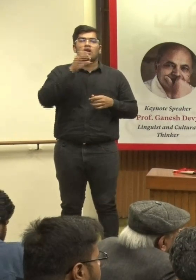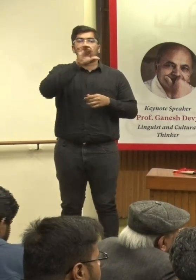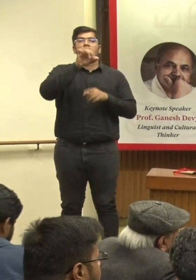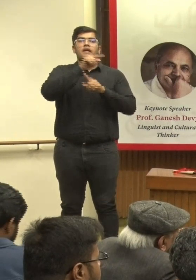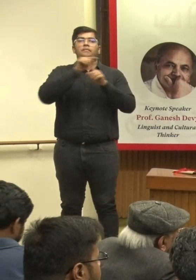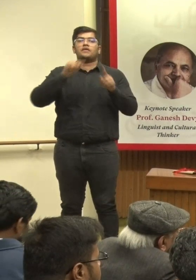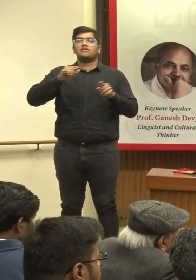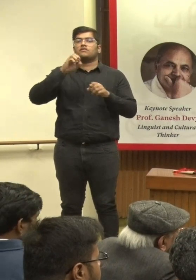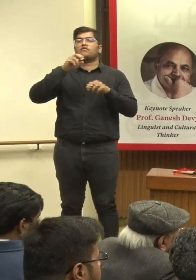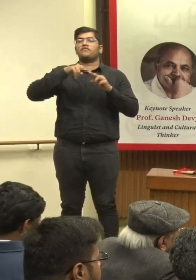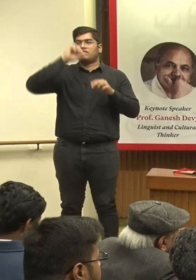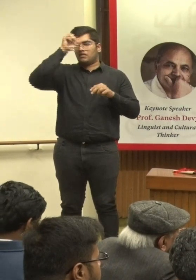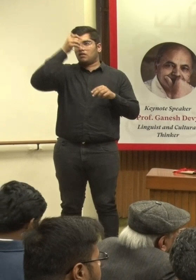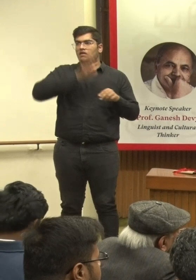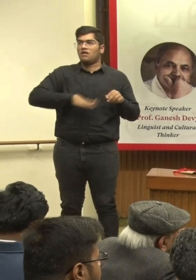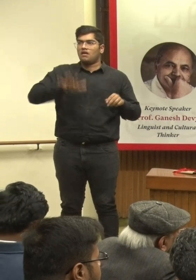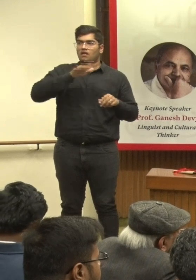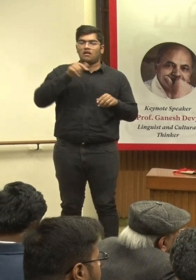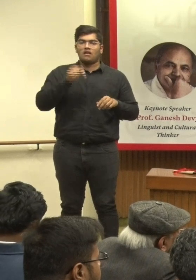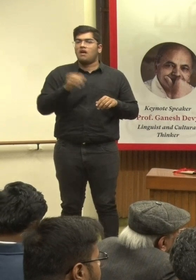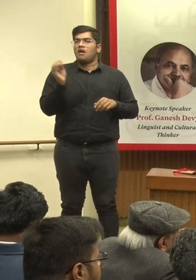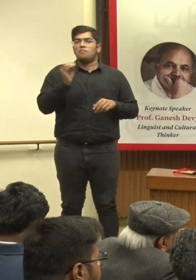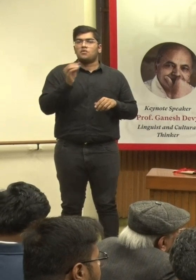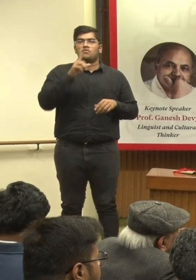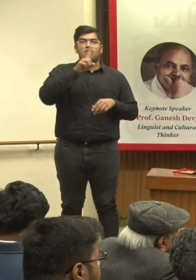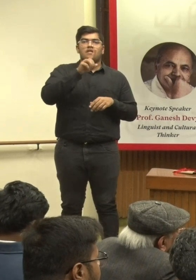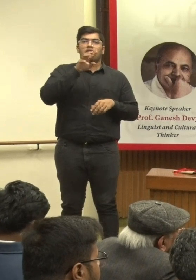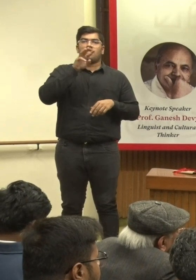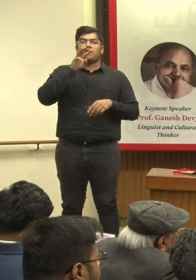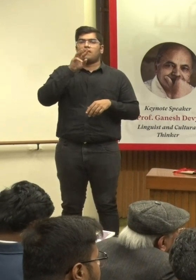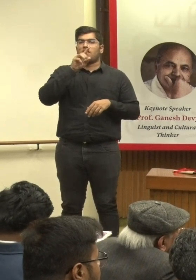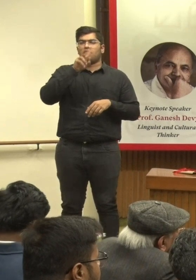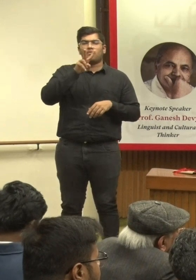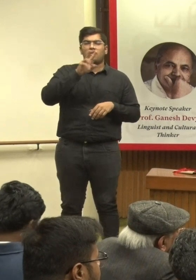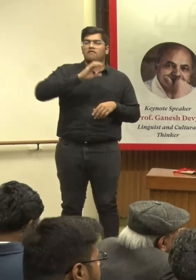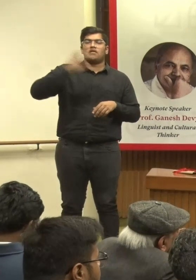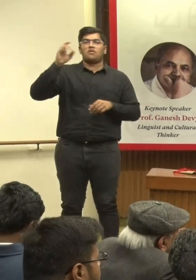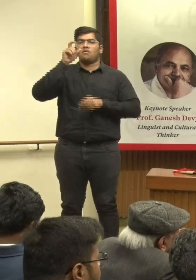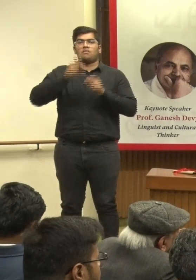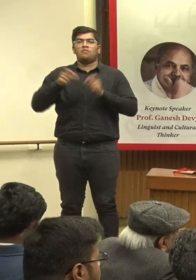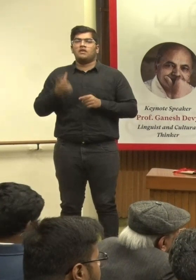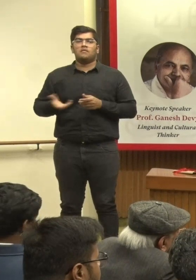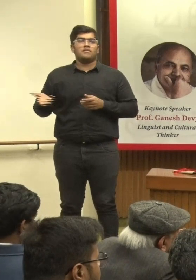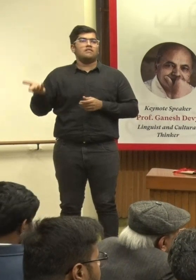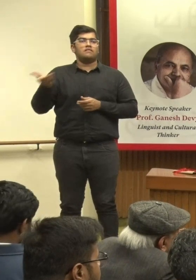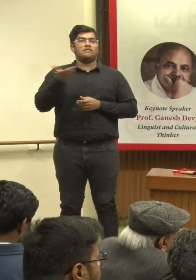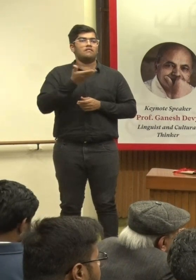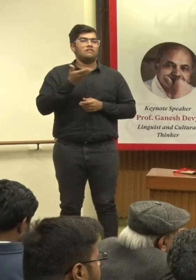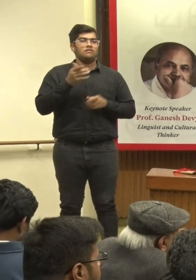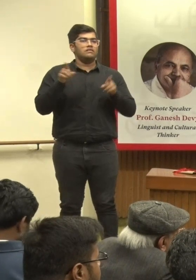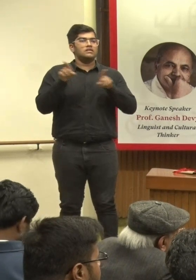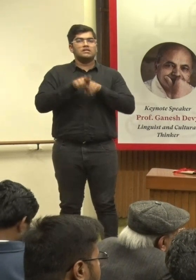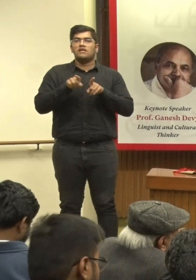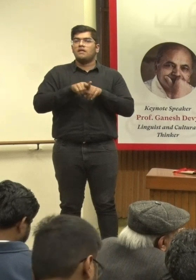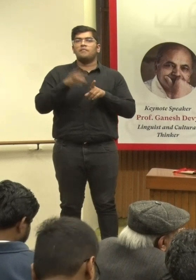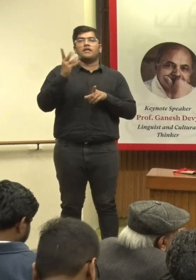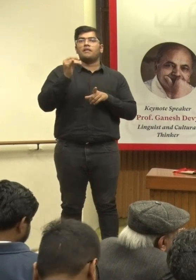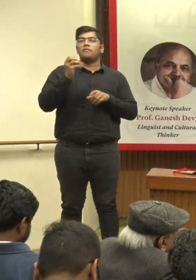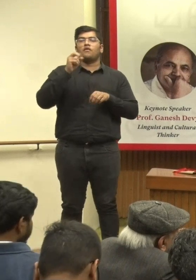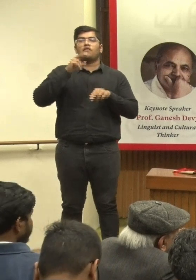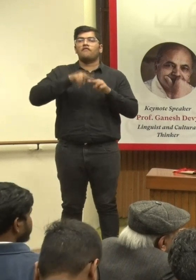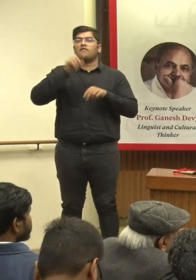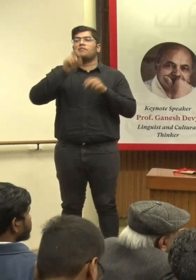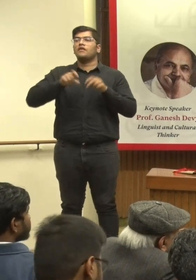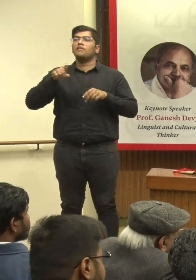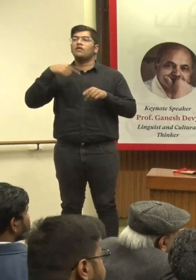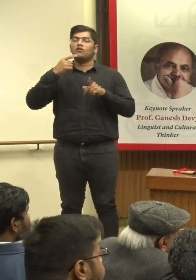9% of Indian tribals, makes it roughly 11-12 crores. Same number of